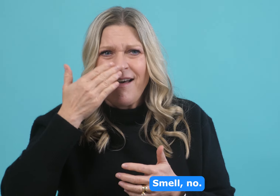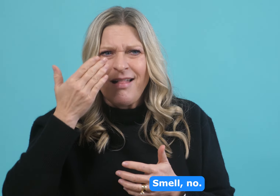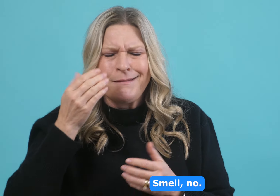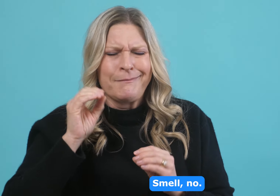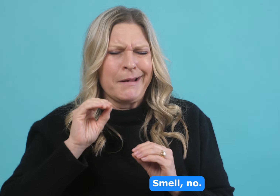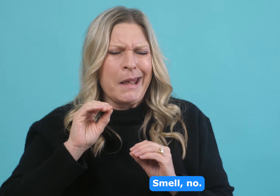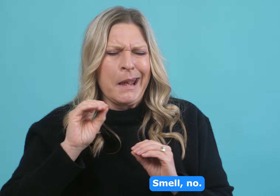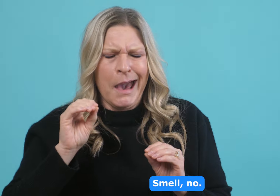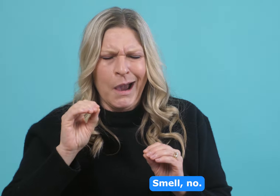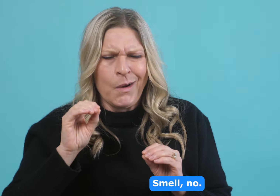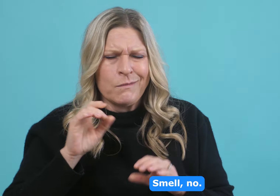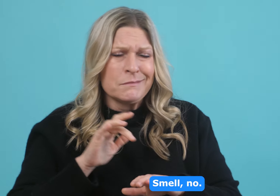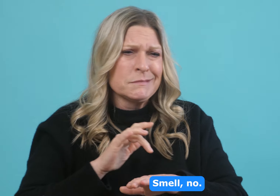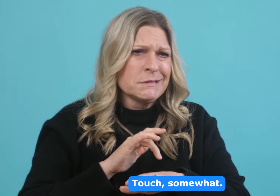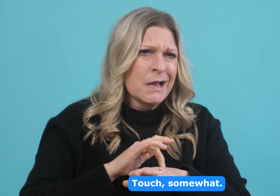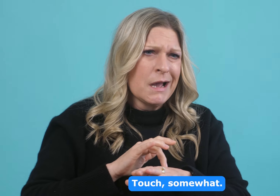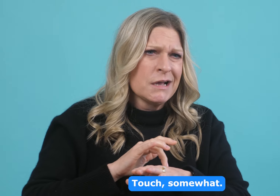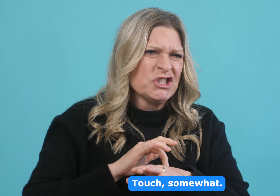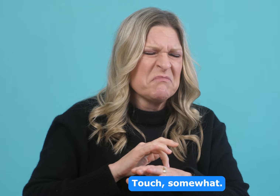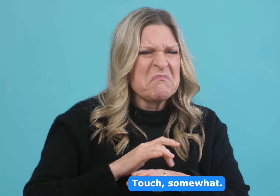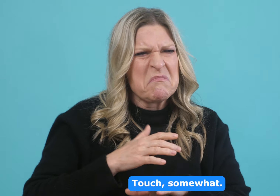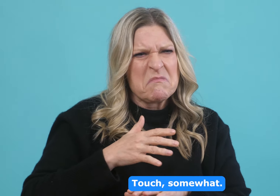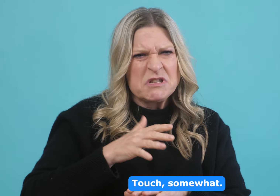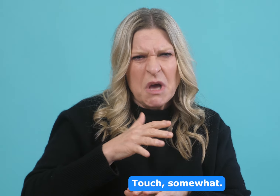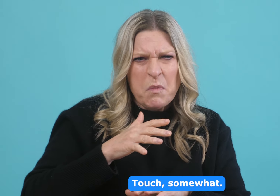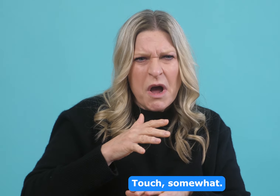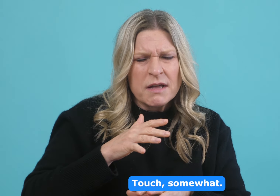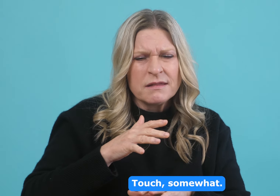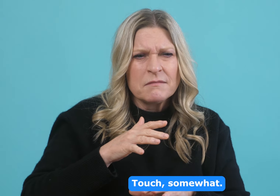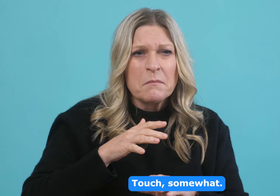Smell. No. Touch. Somewhat.